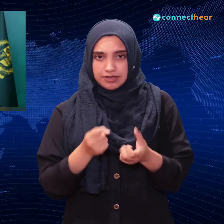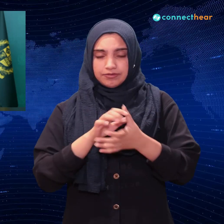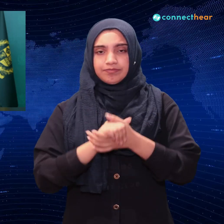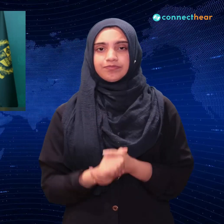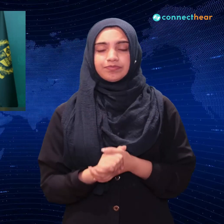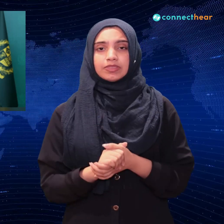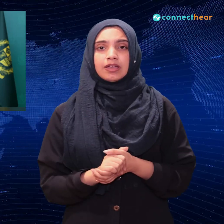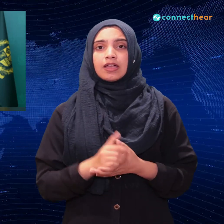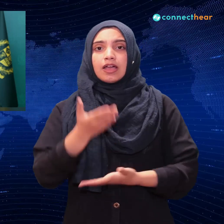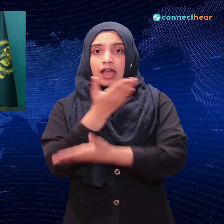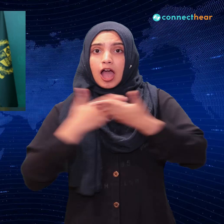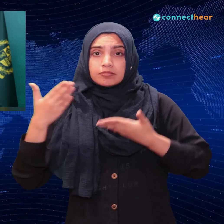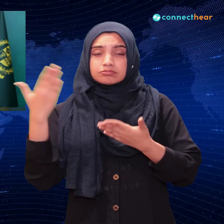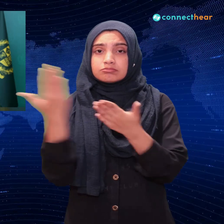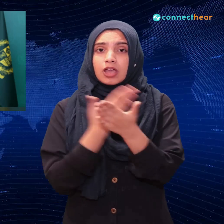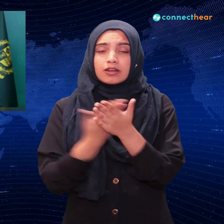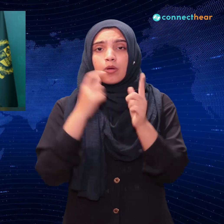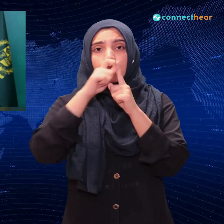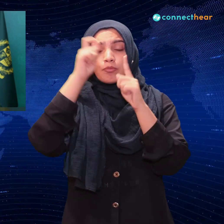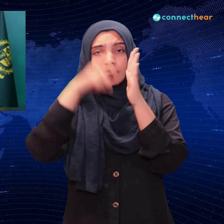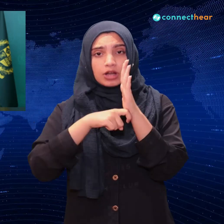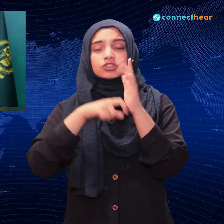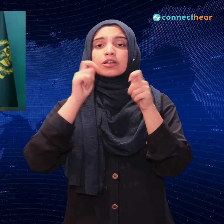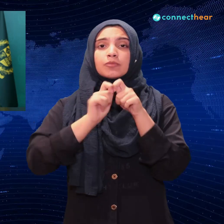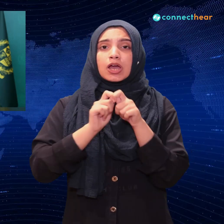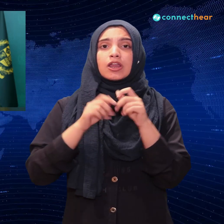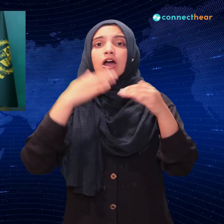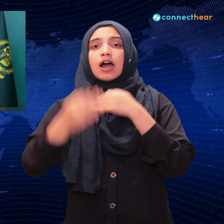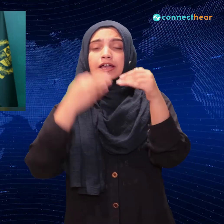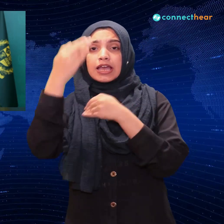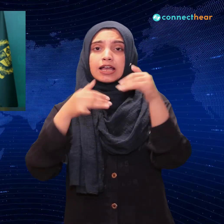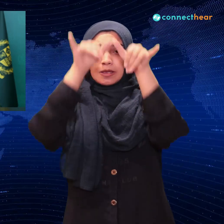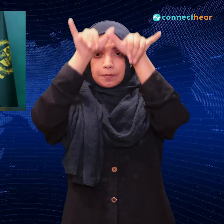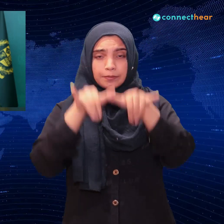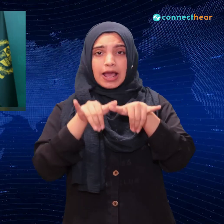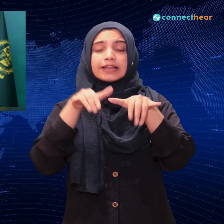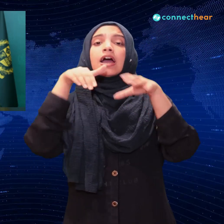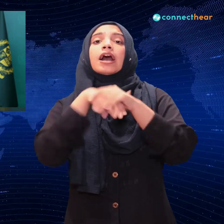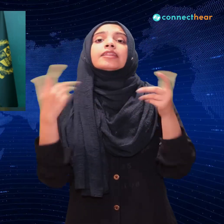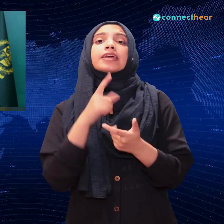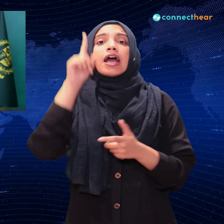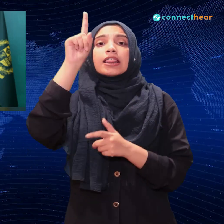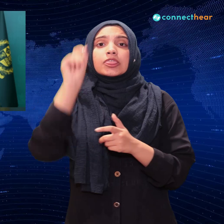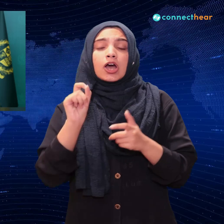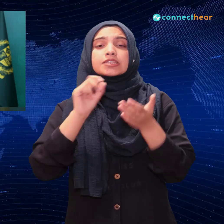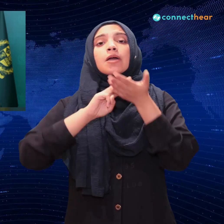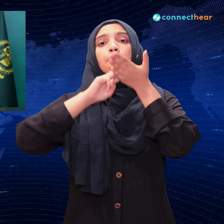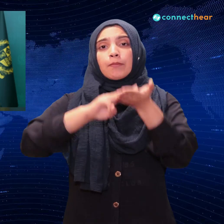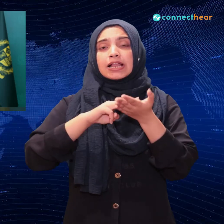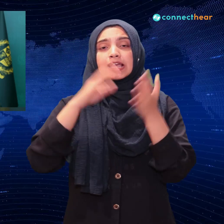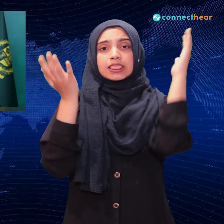programs, reforesting Pakistan through our 10 billion tree tsunami,